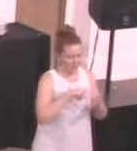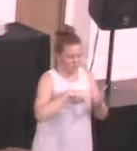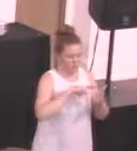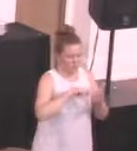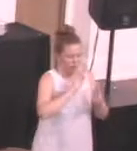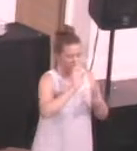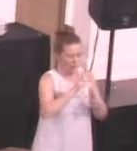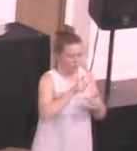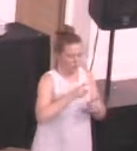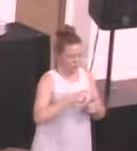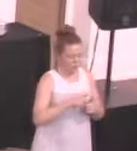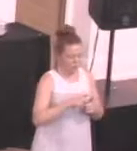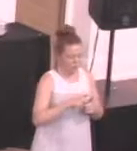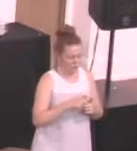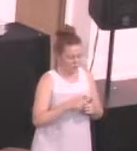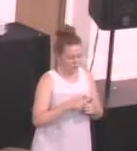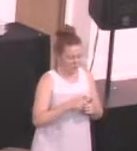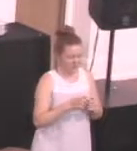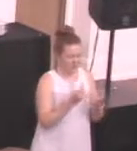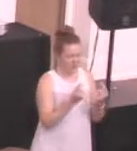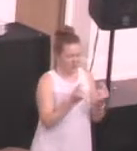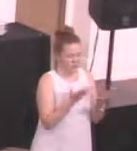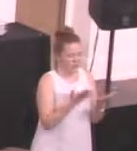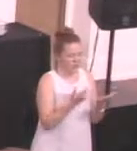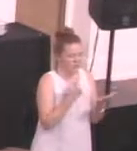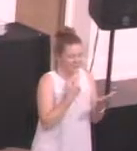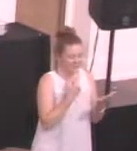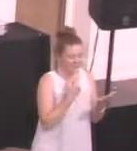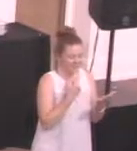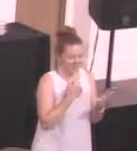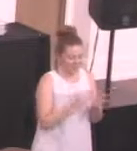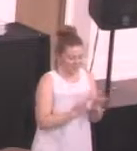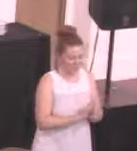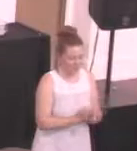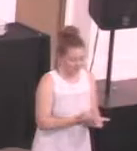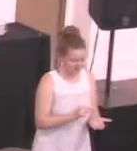word and do what it says.